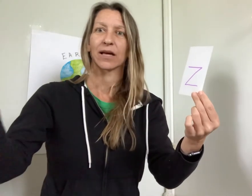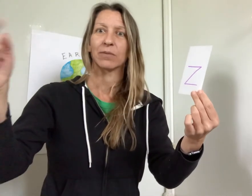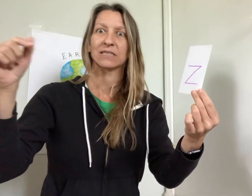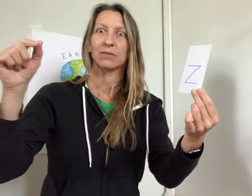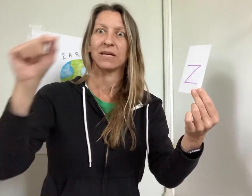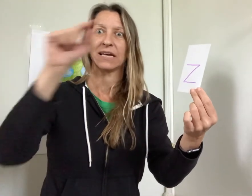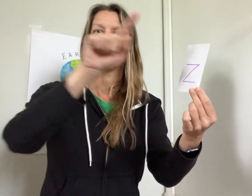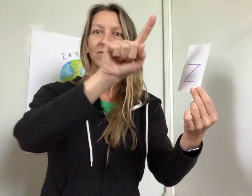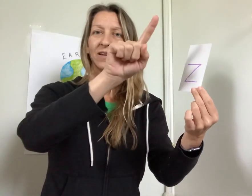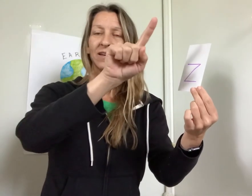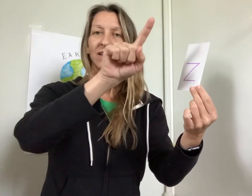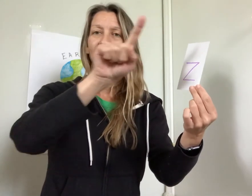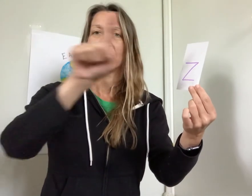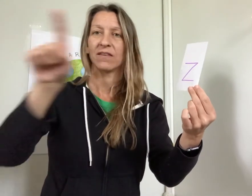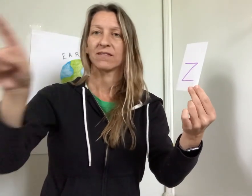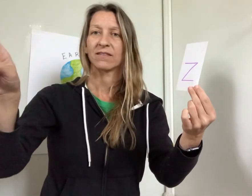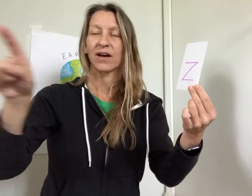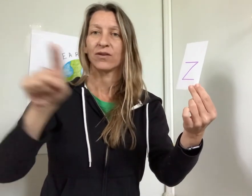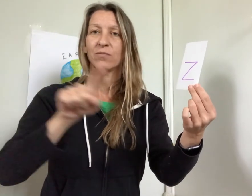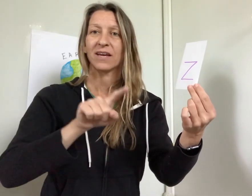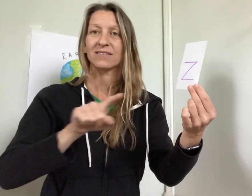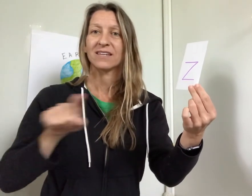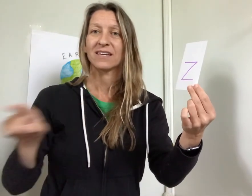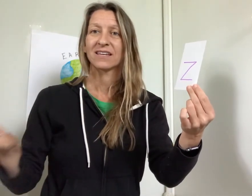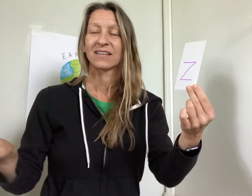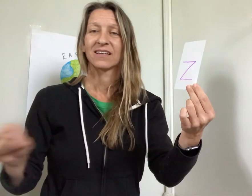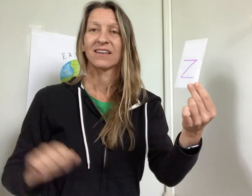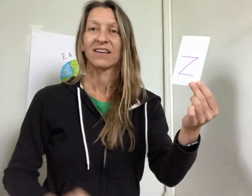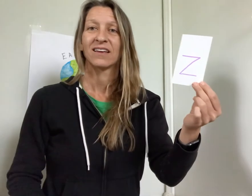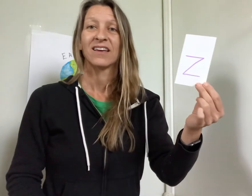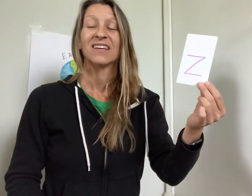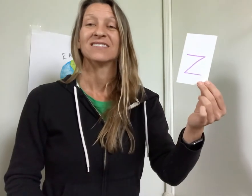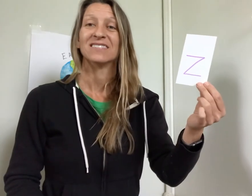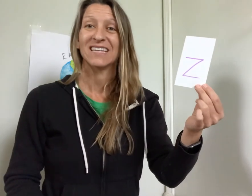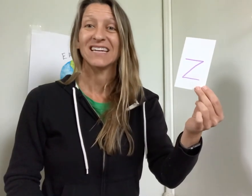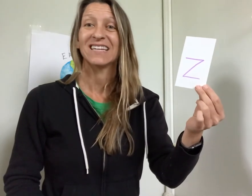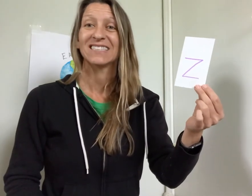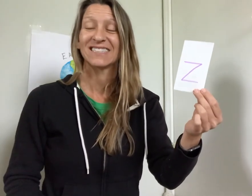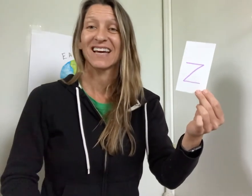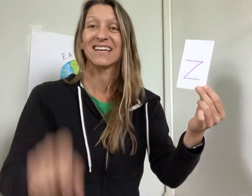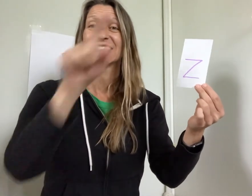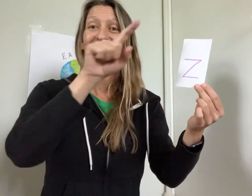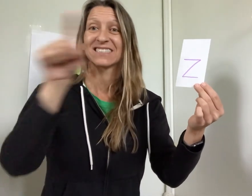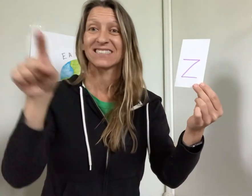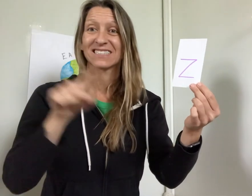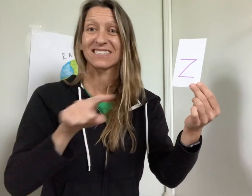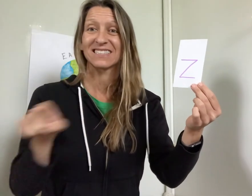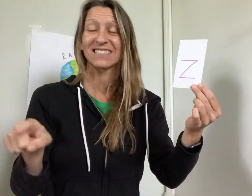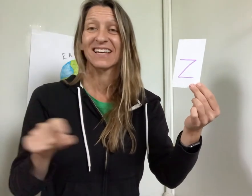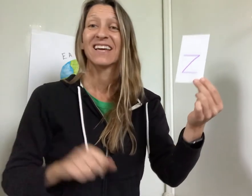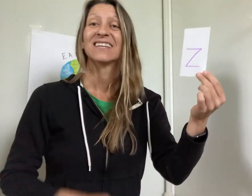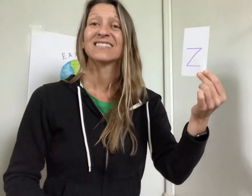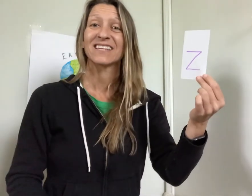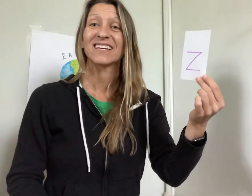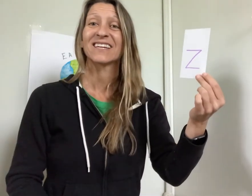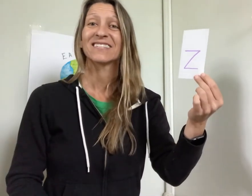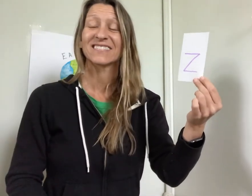buzzing bee. And this is how you make Z. Z says Z, Z